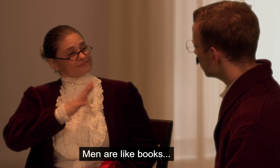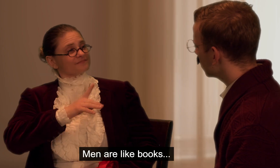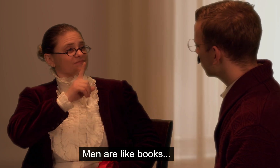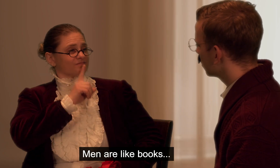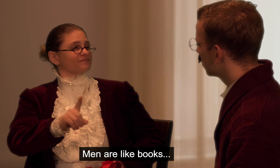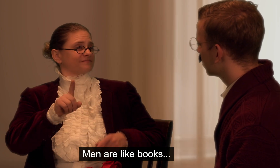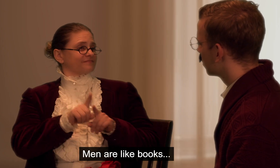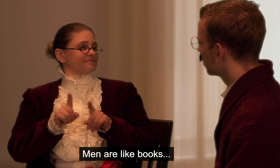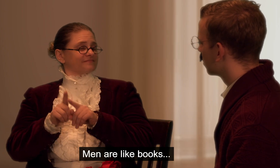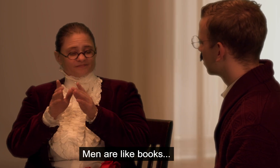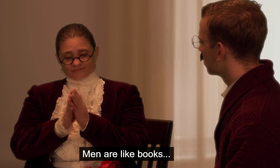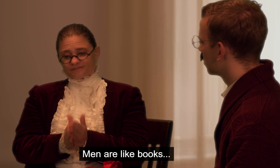Men are like books.